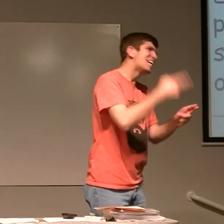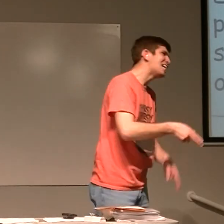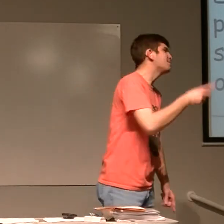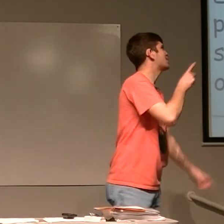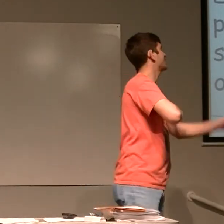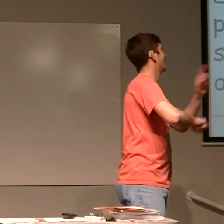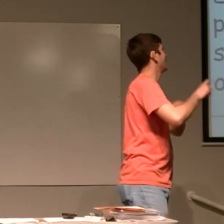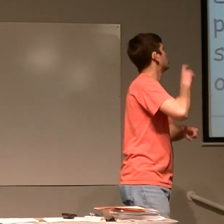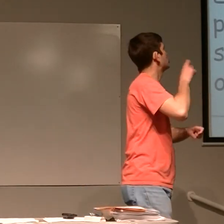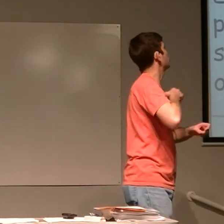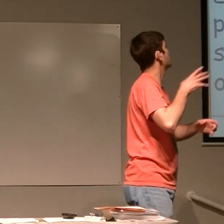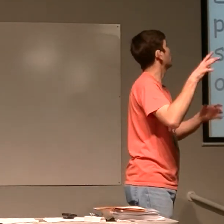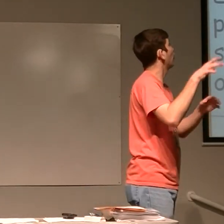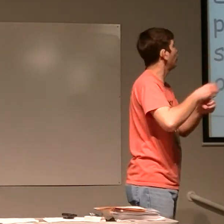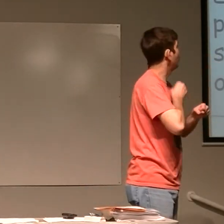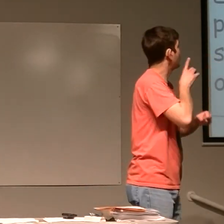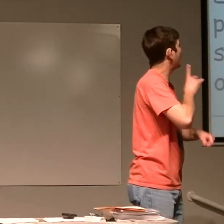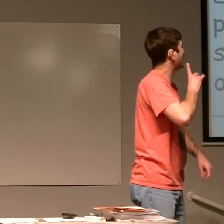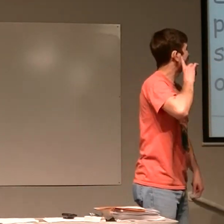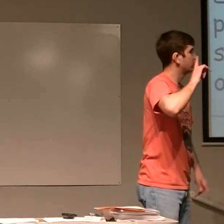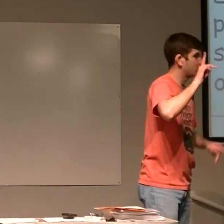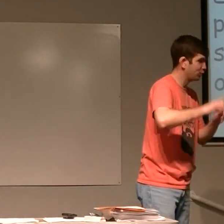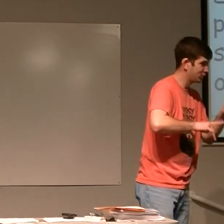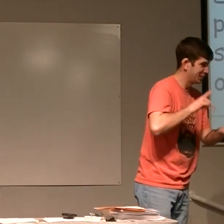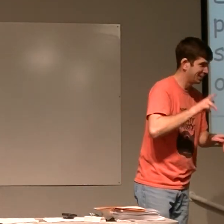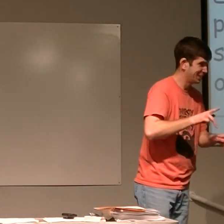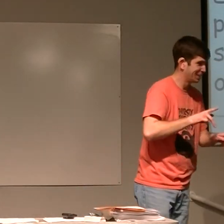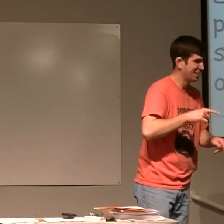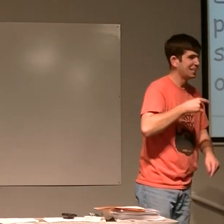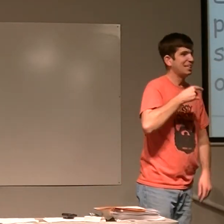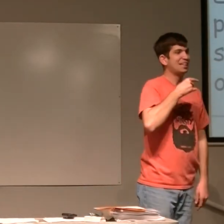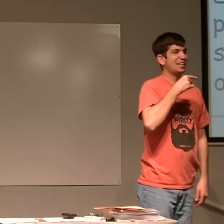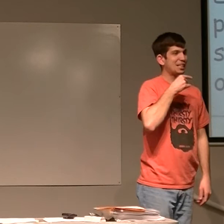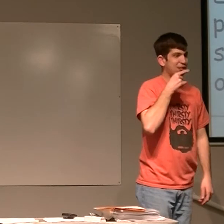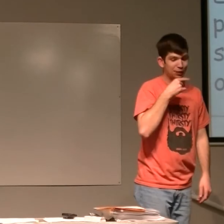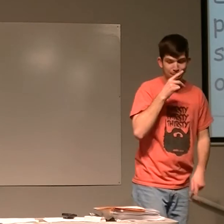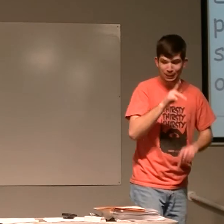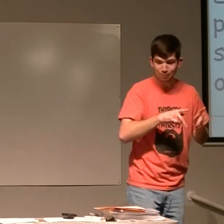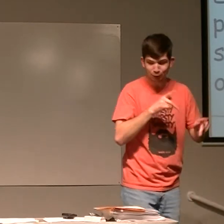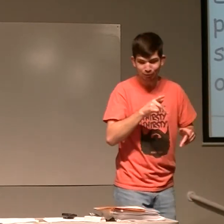Name sign should be earned by a deaf person. Hearing people,